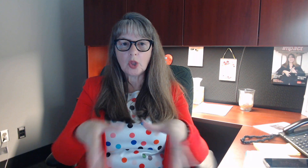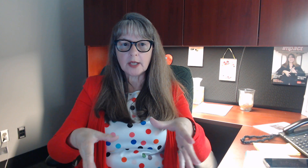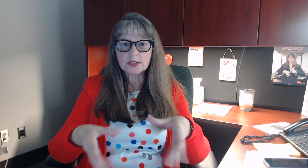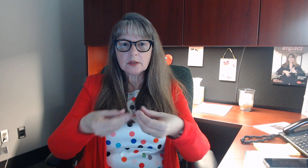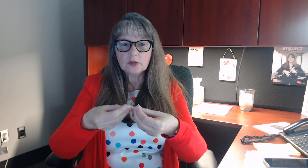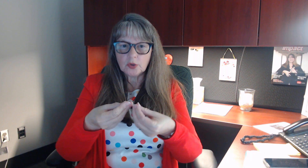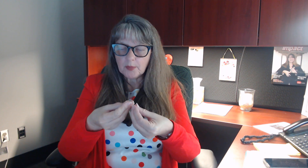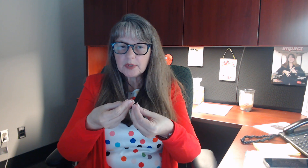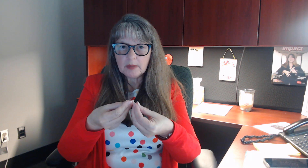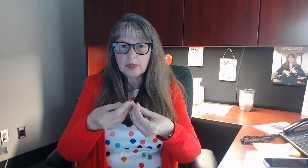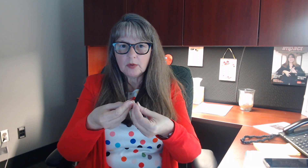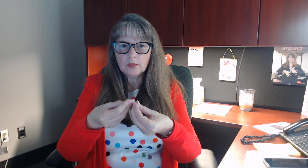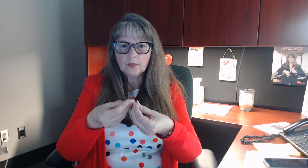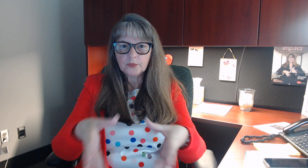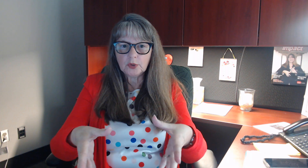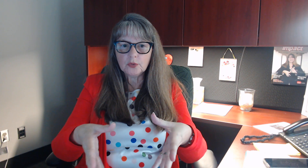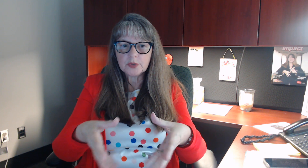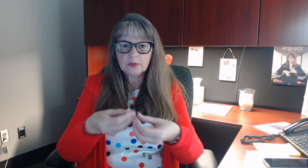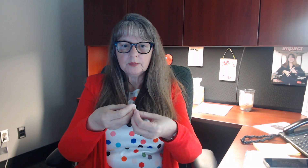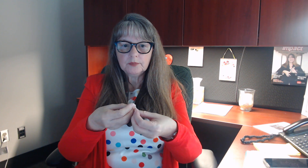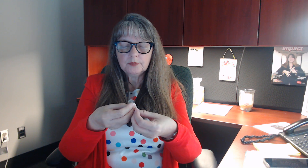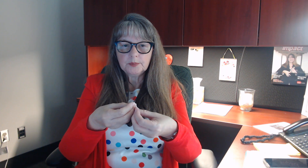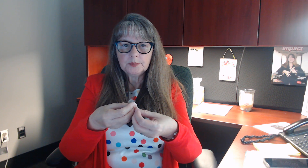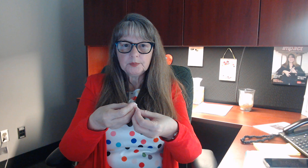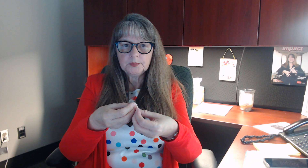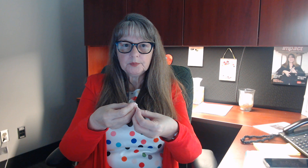Lost. You start out with the baby O. You lose it.